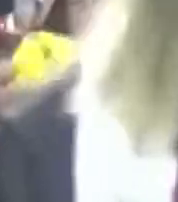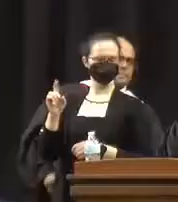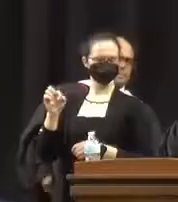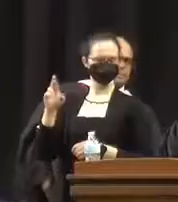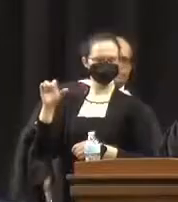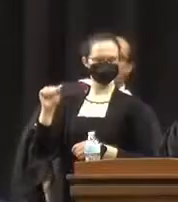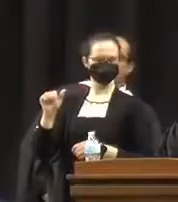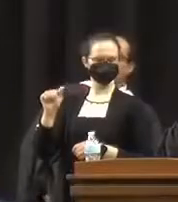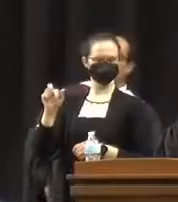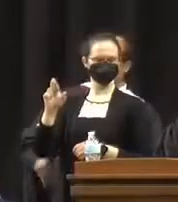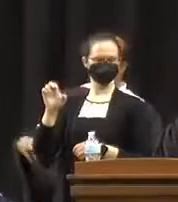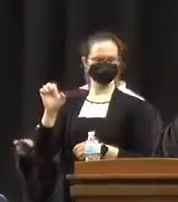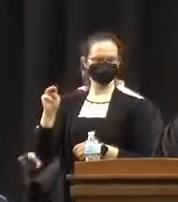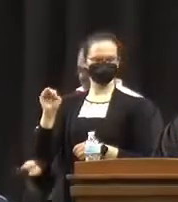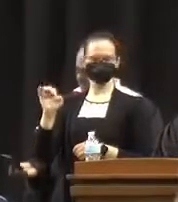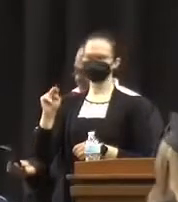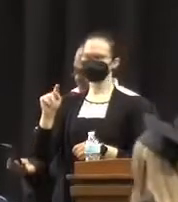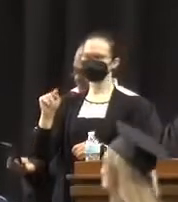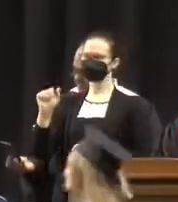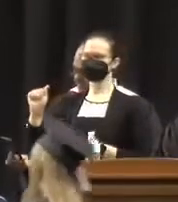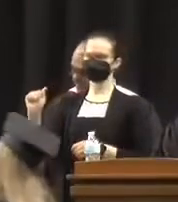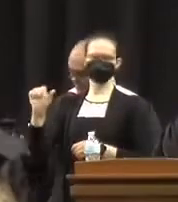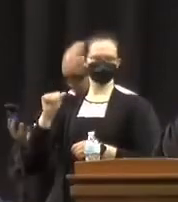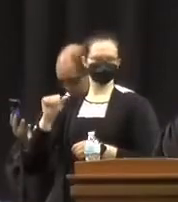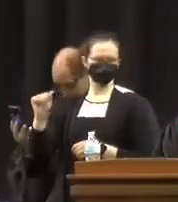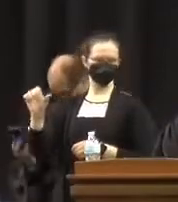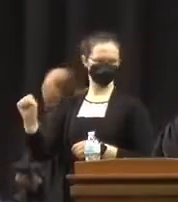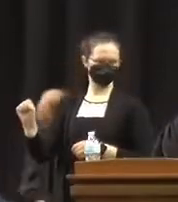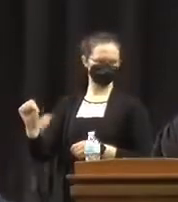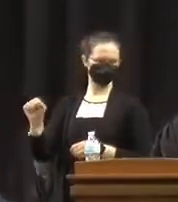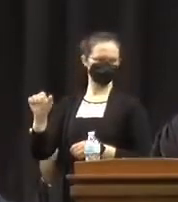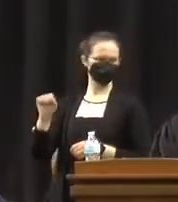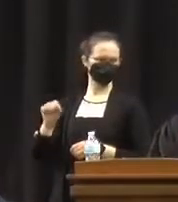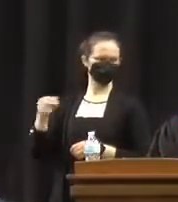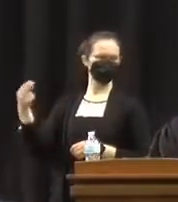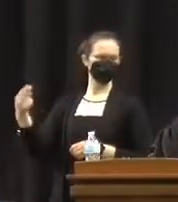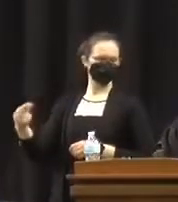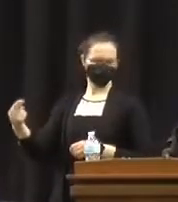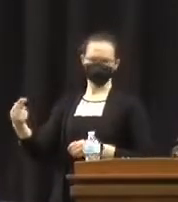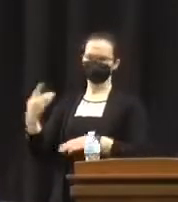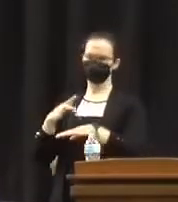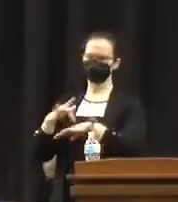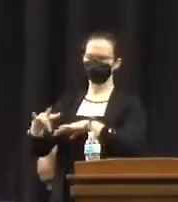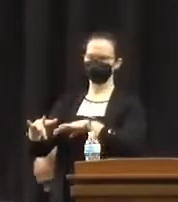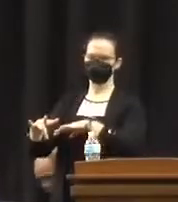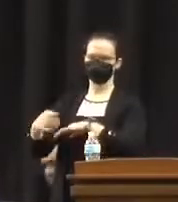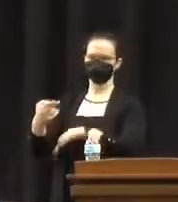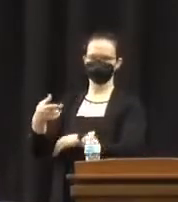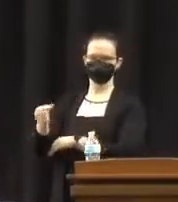Cassandra G. Armenta, Associate of Science, Arrowhead Park Early College High School.